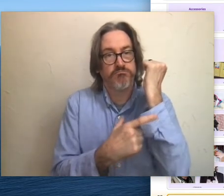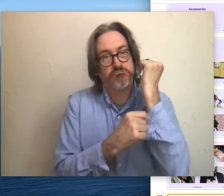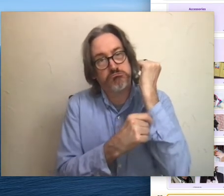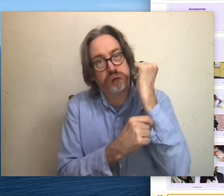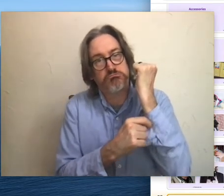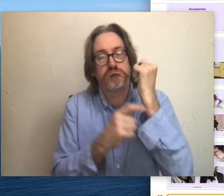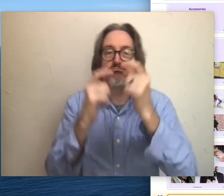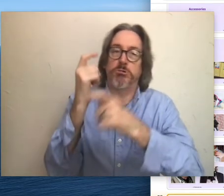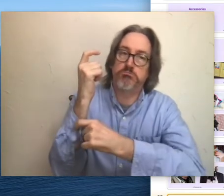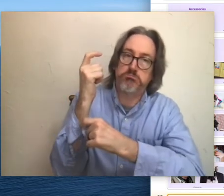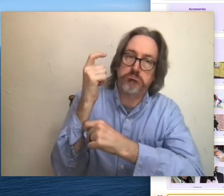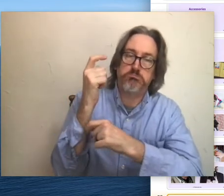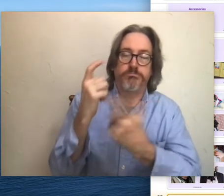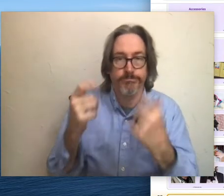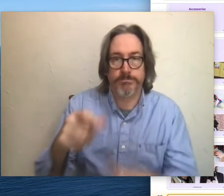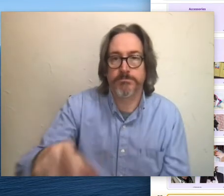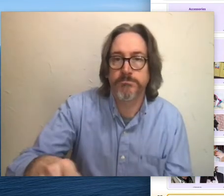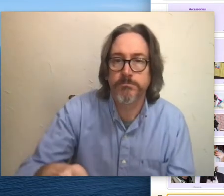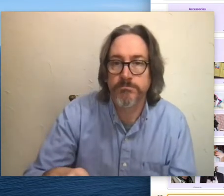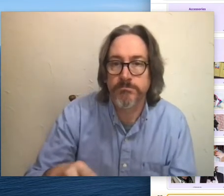Cufflinks,